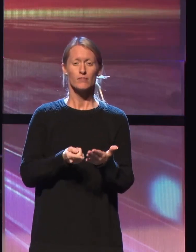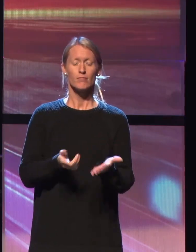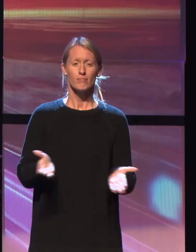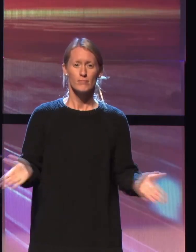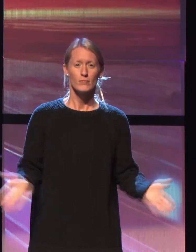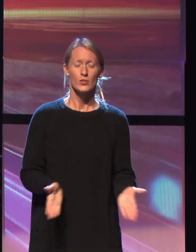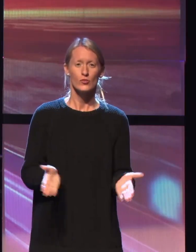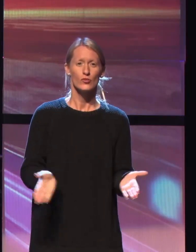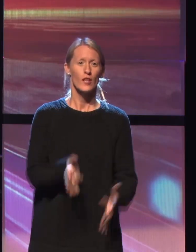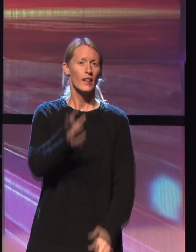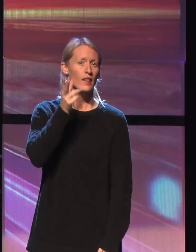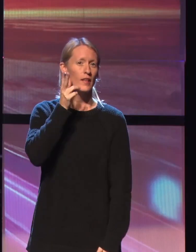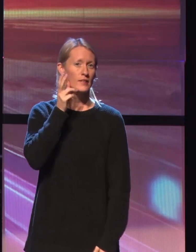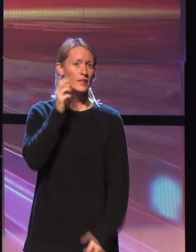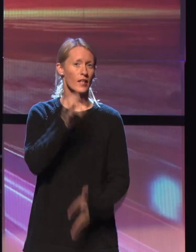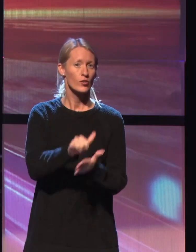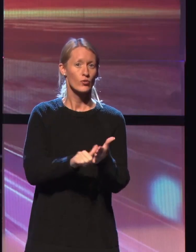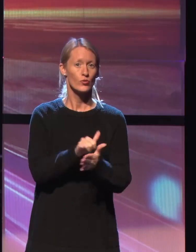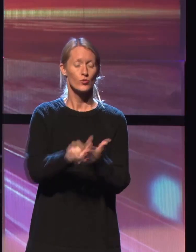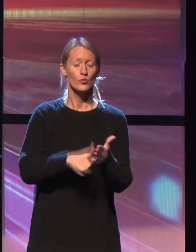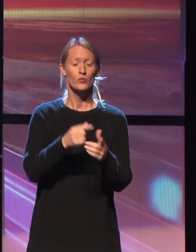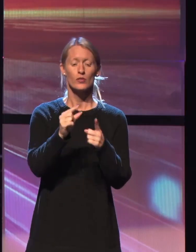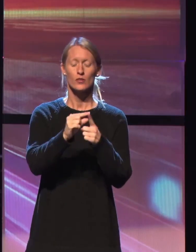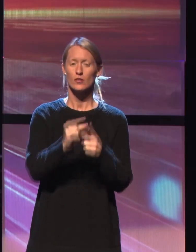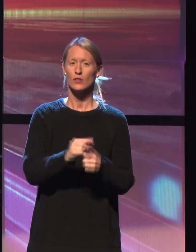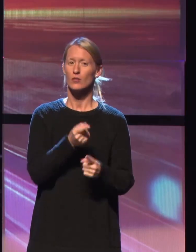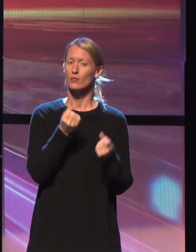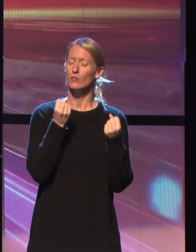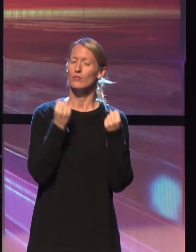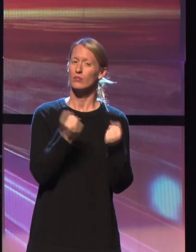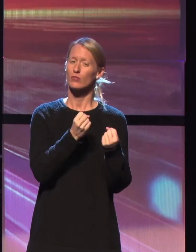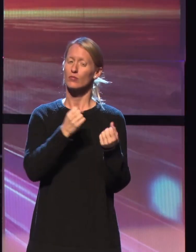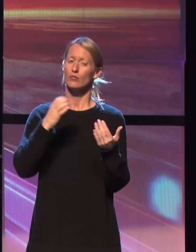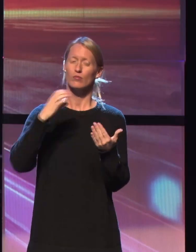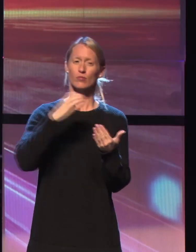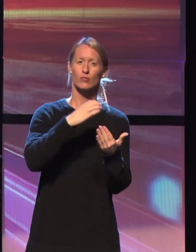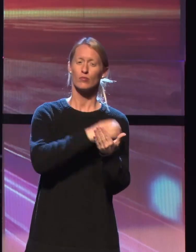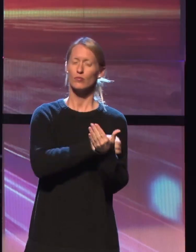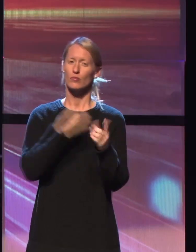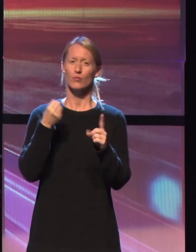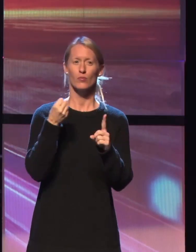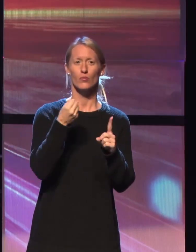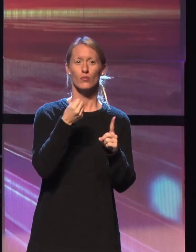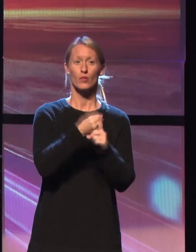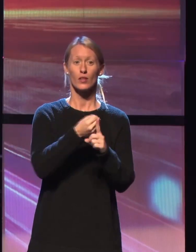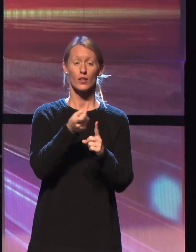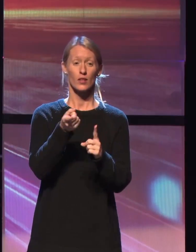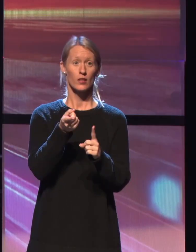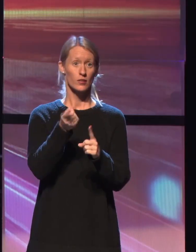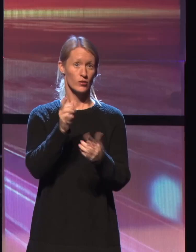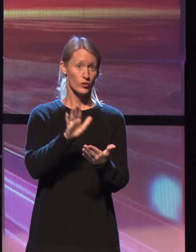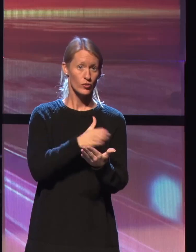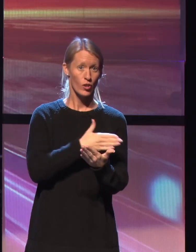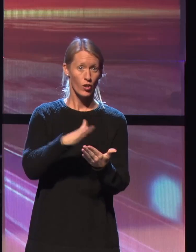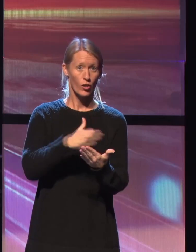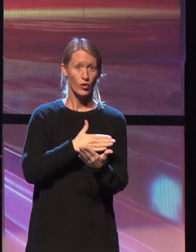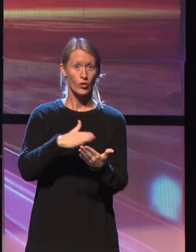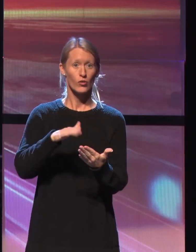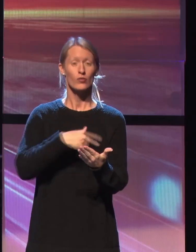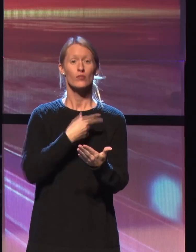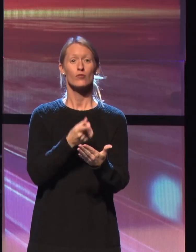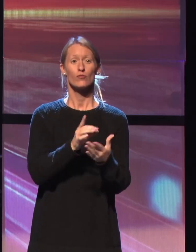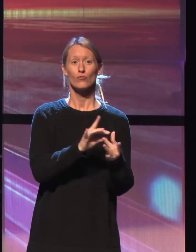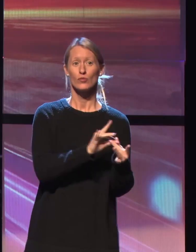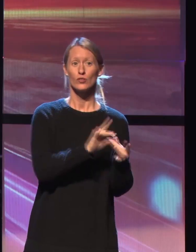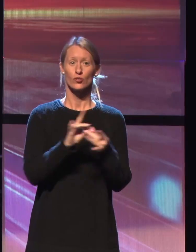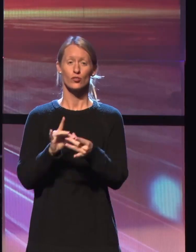it. The lyrics are very powerful. And this song speaks to the tension of the book that we're talking